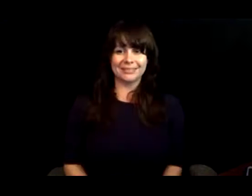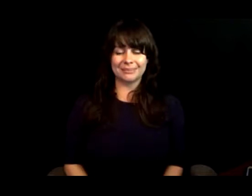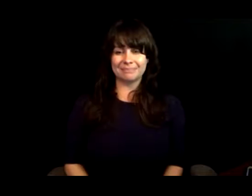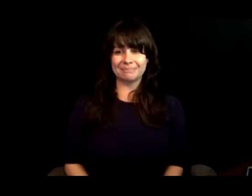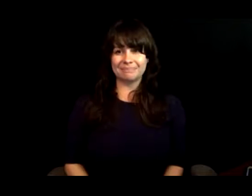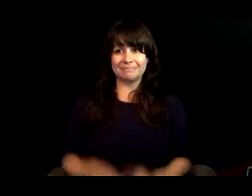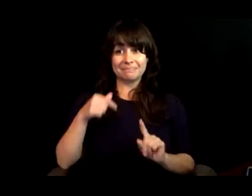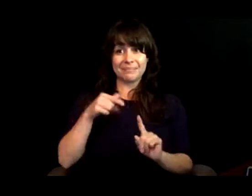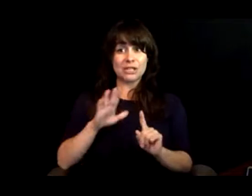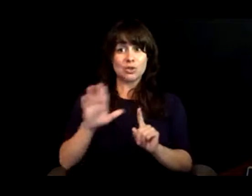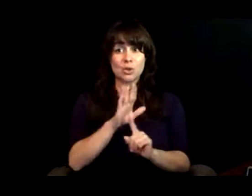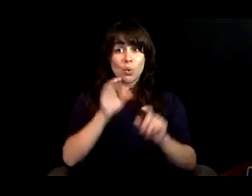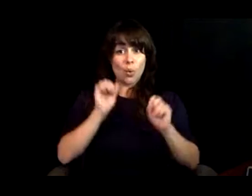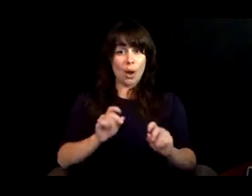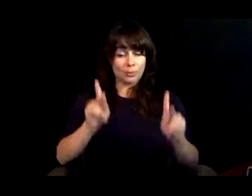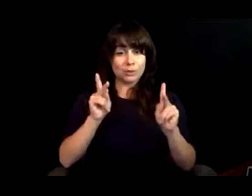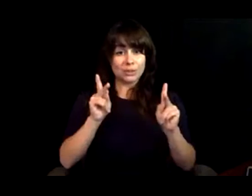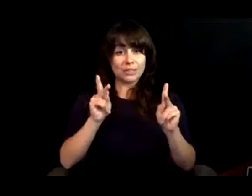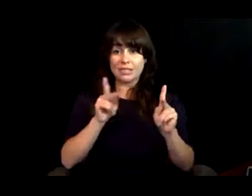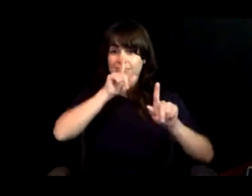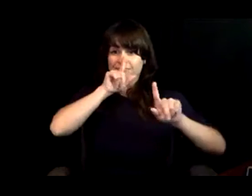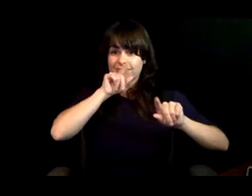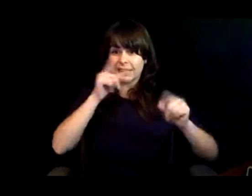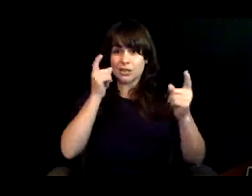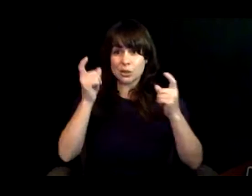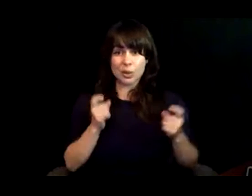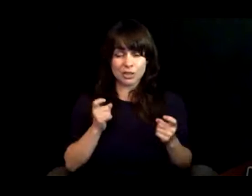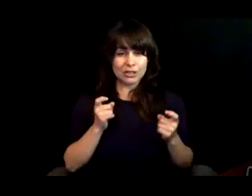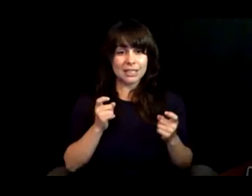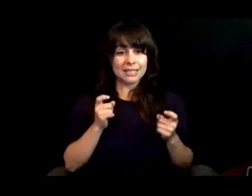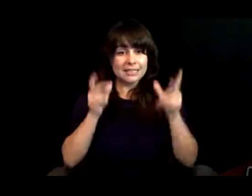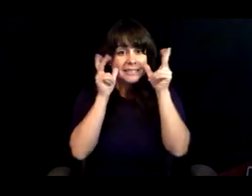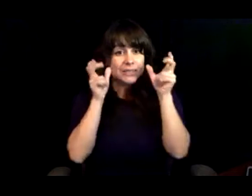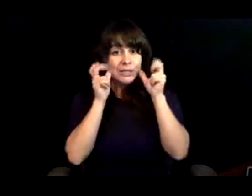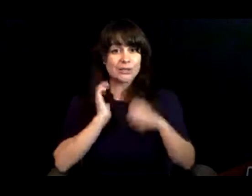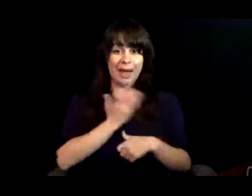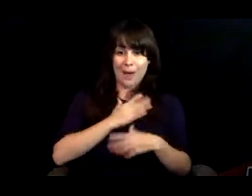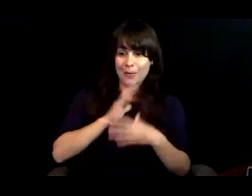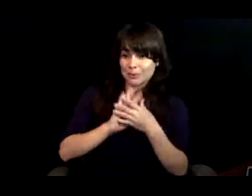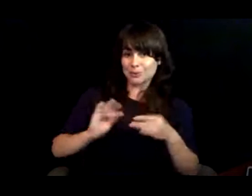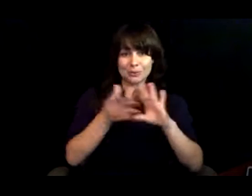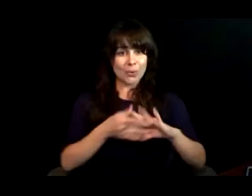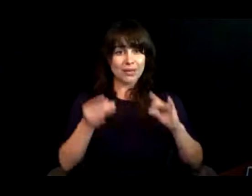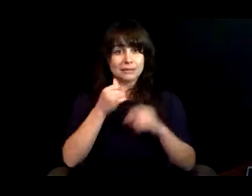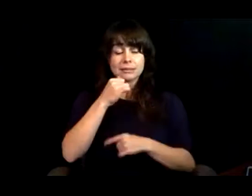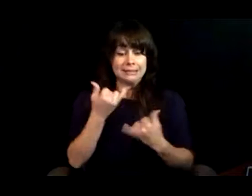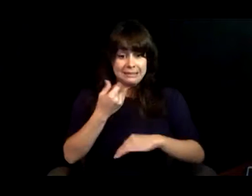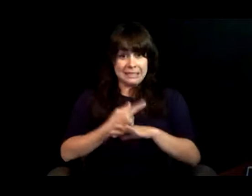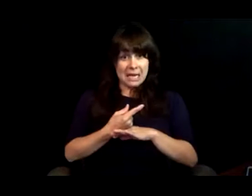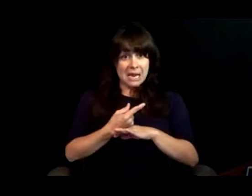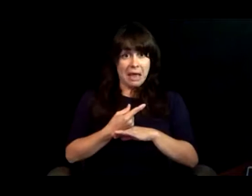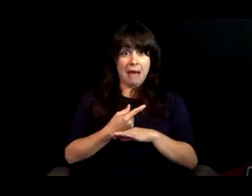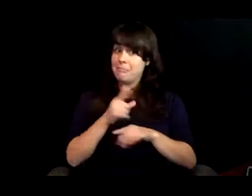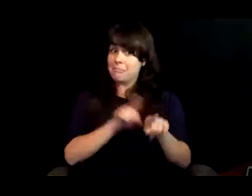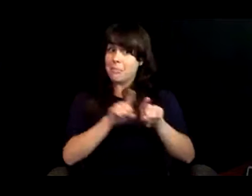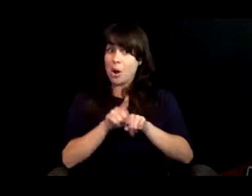This is your opportunity to answer our questions and to hear our stories, not just today, but every day you are